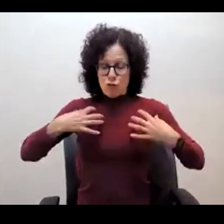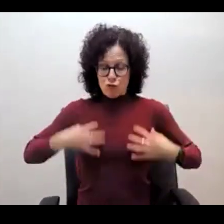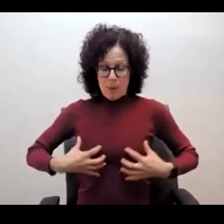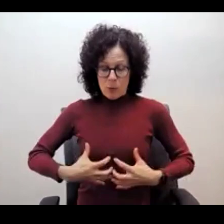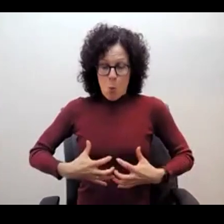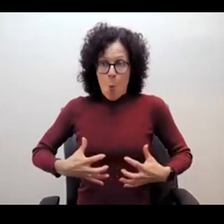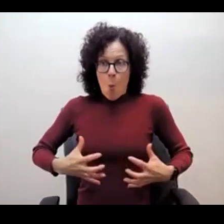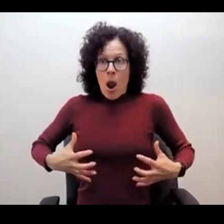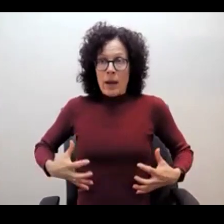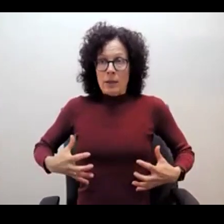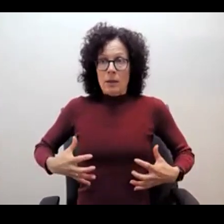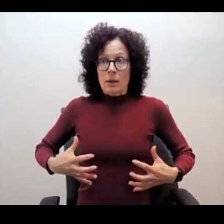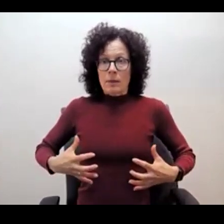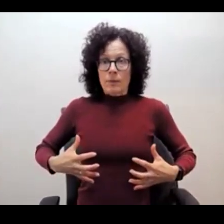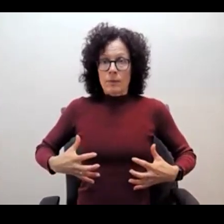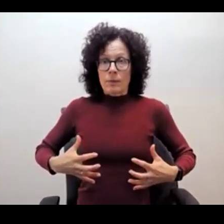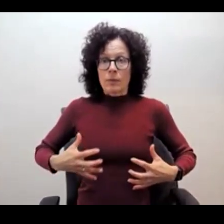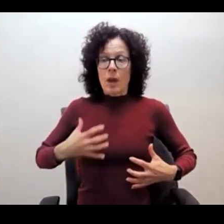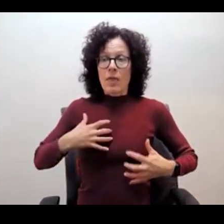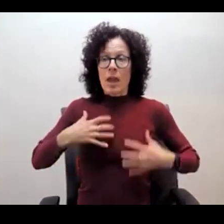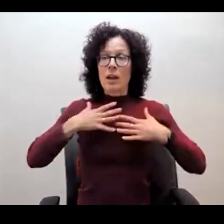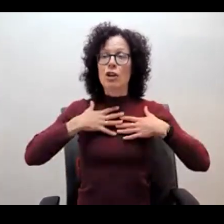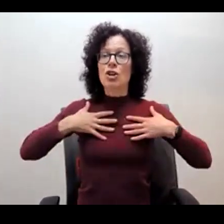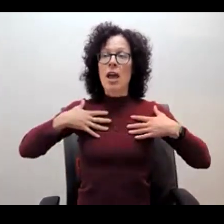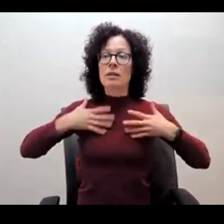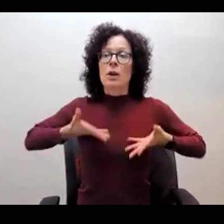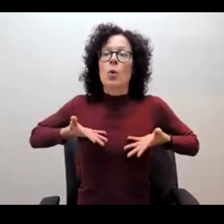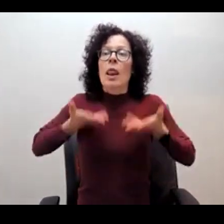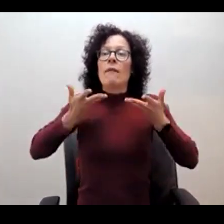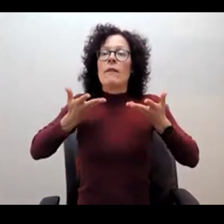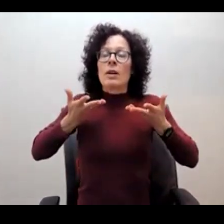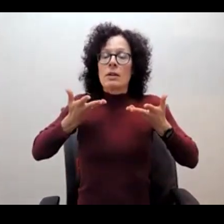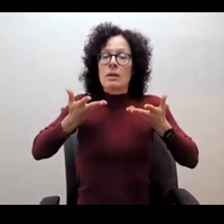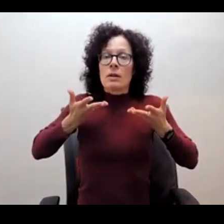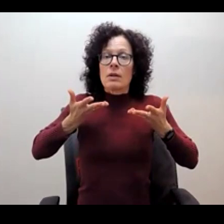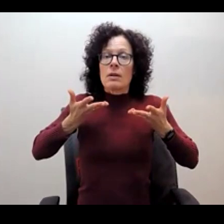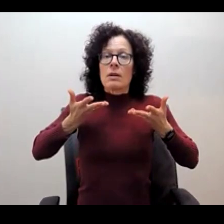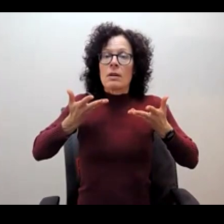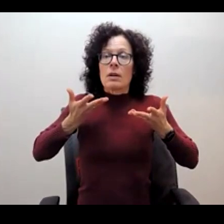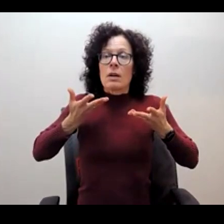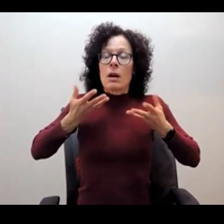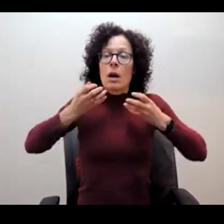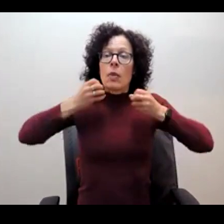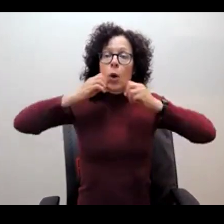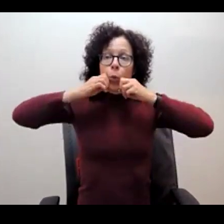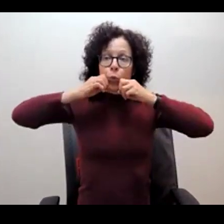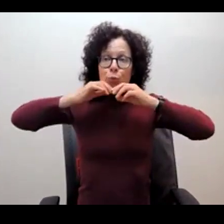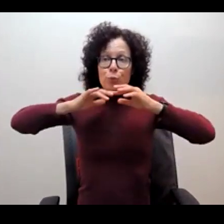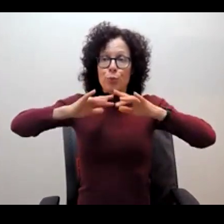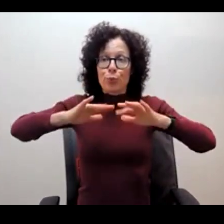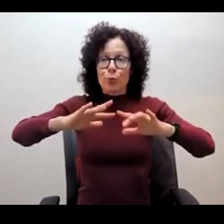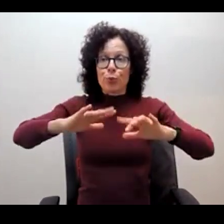widen, and I invite your chest to lift And as you breathe out, you relax